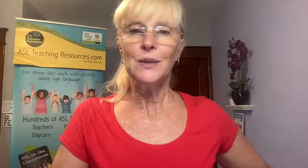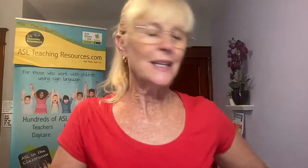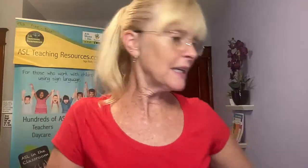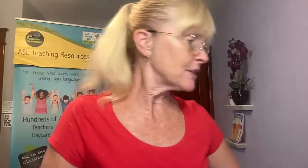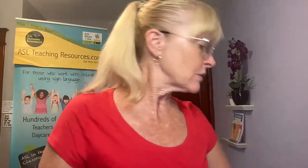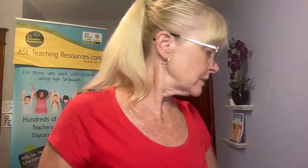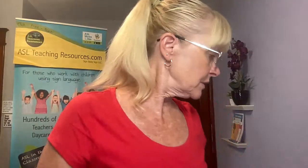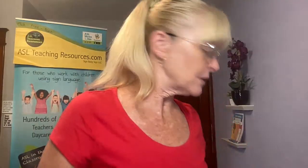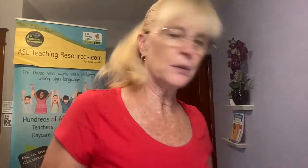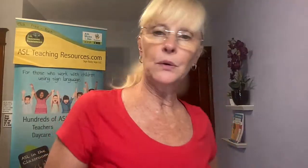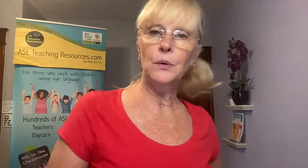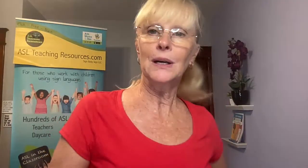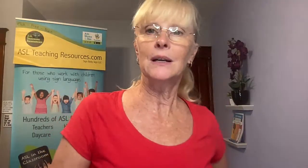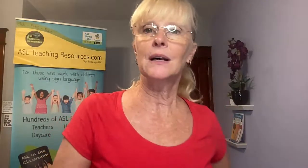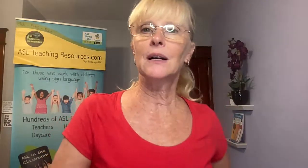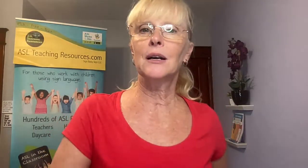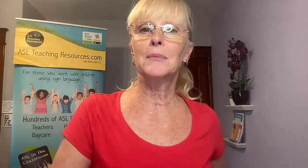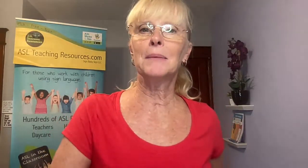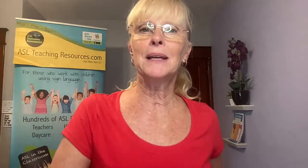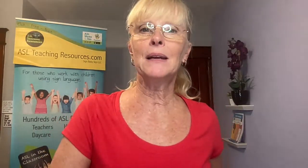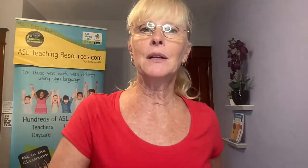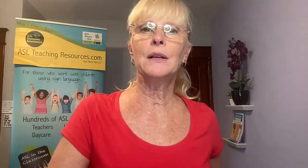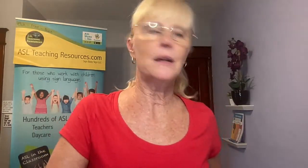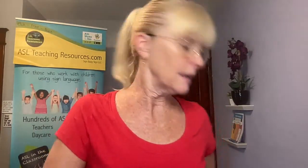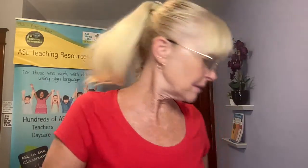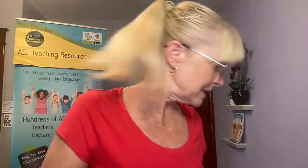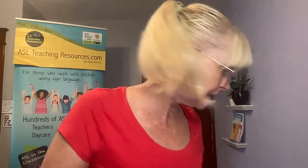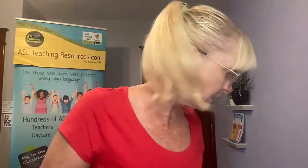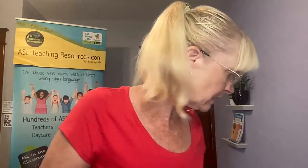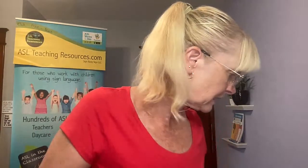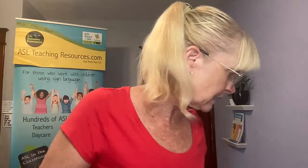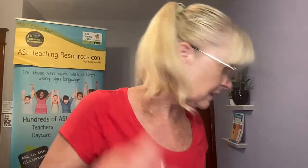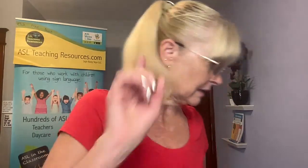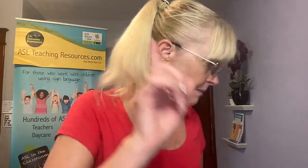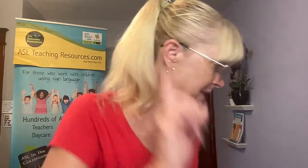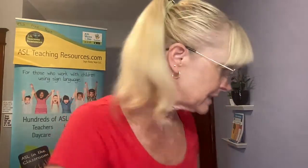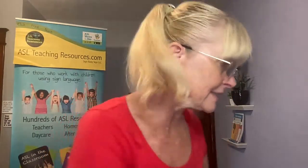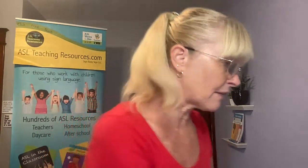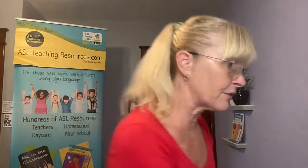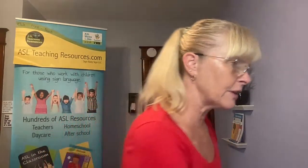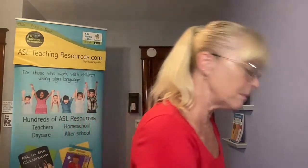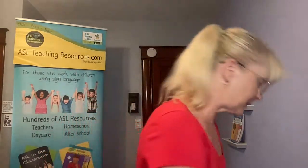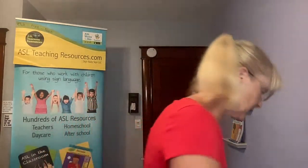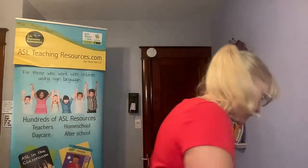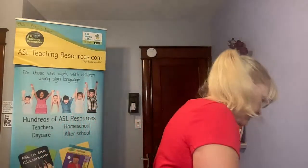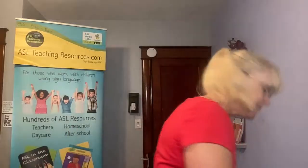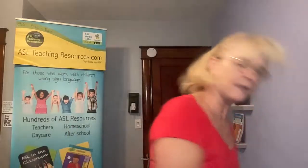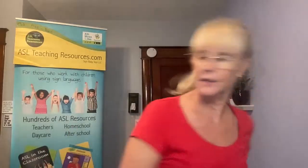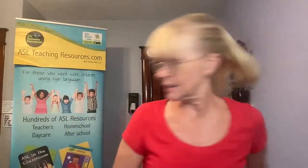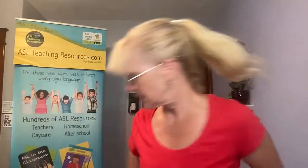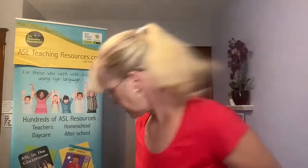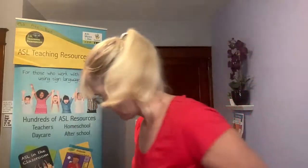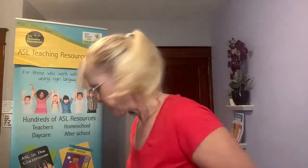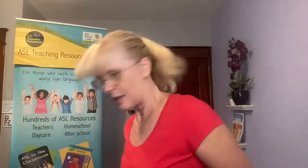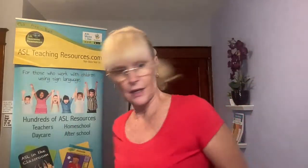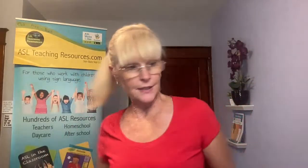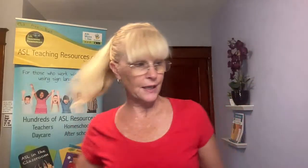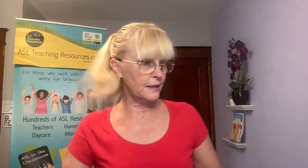unit, it's going to, let me get this out for you because where did I set this?